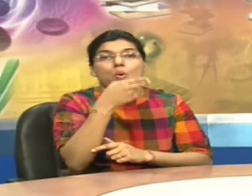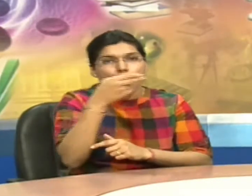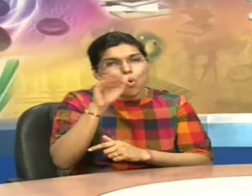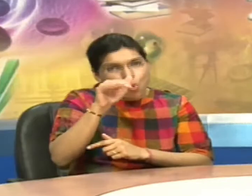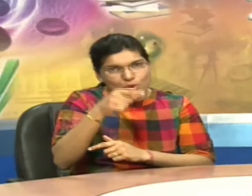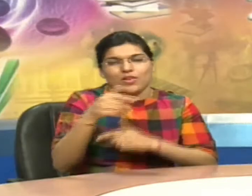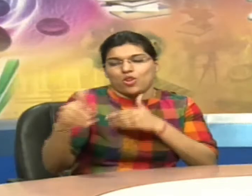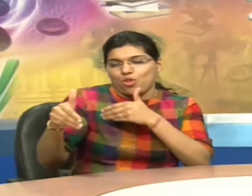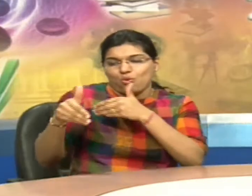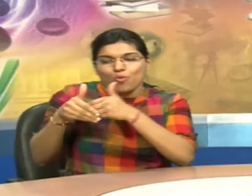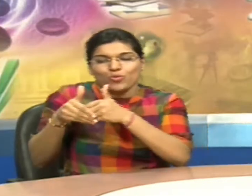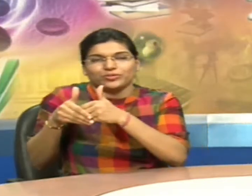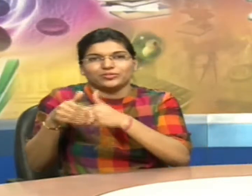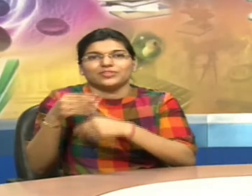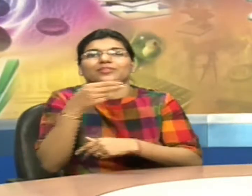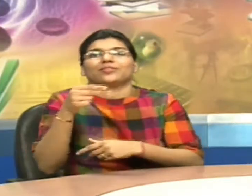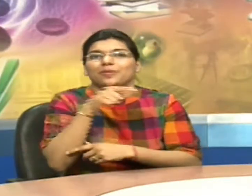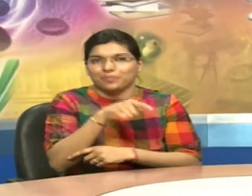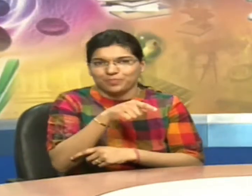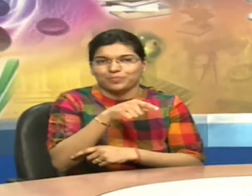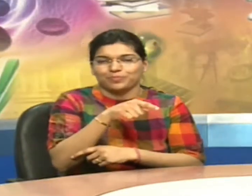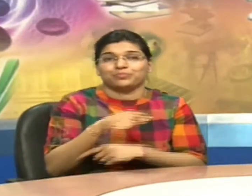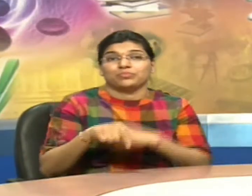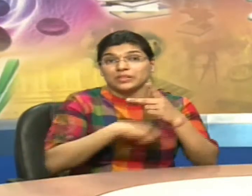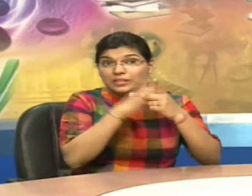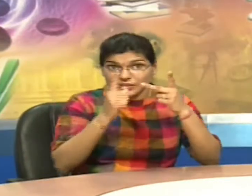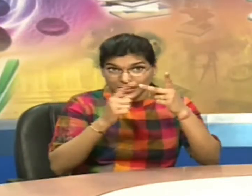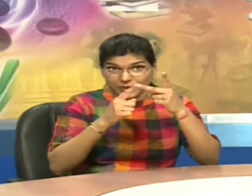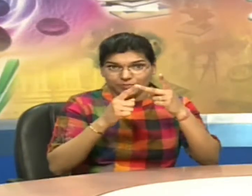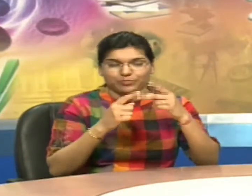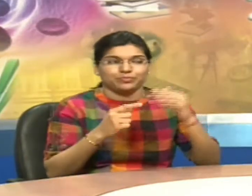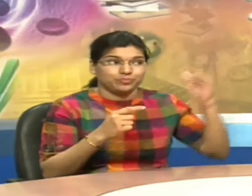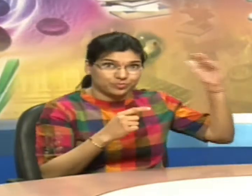will form a new word when they get closed.